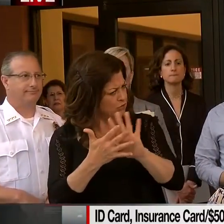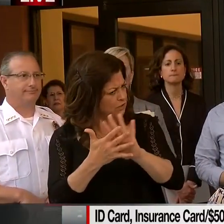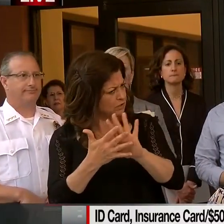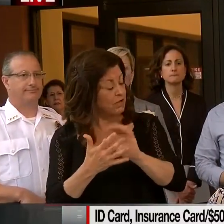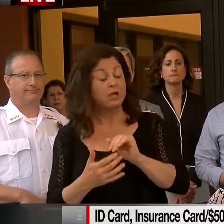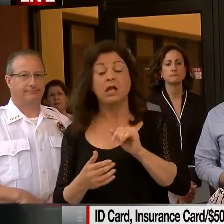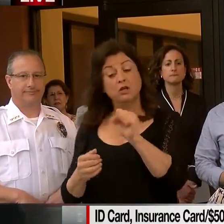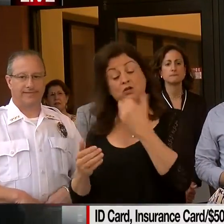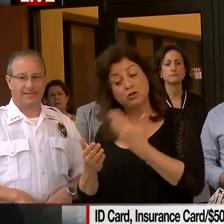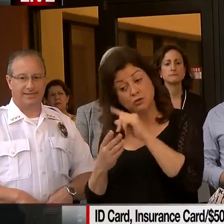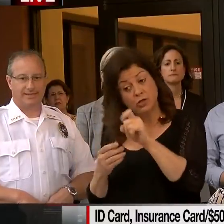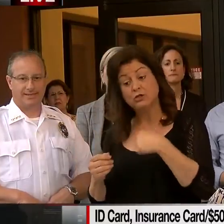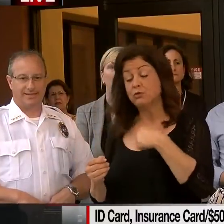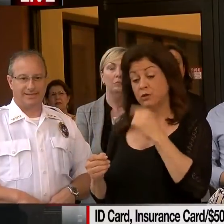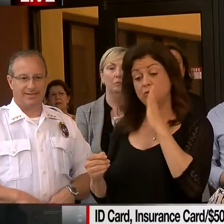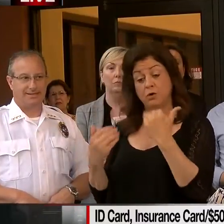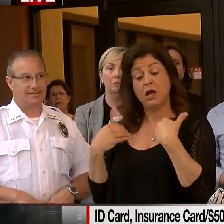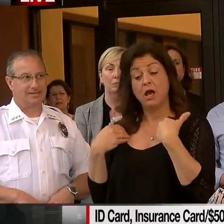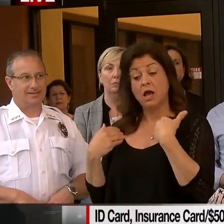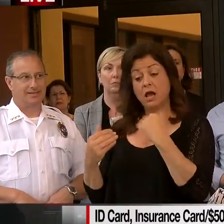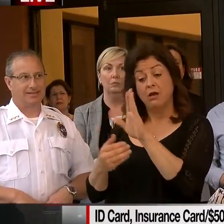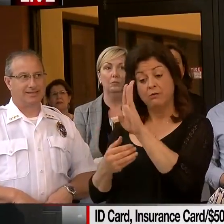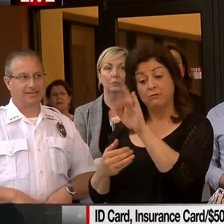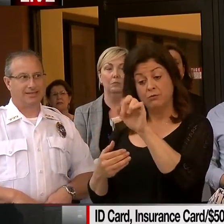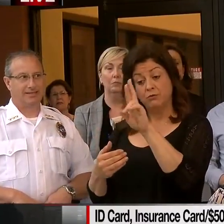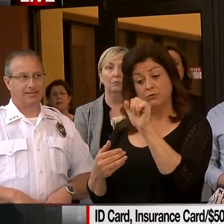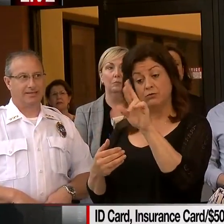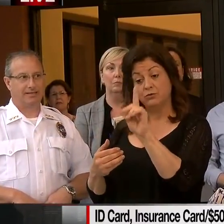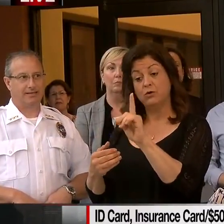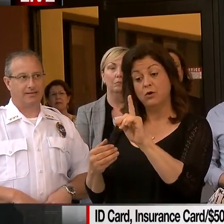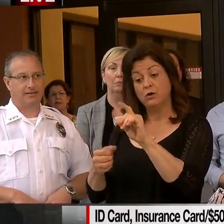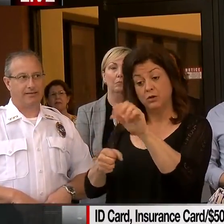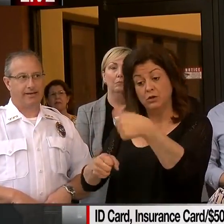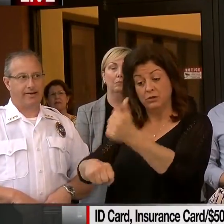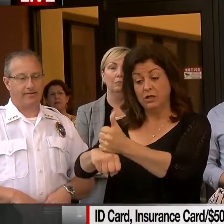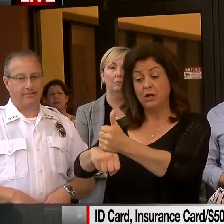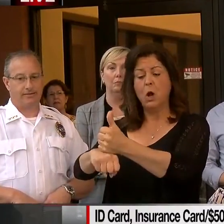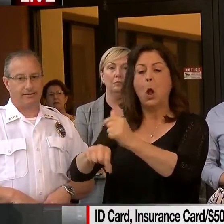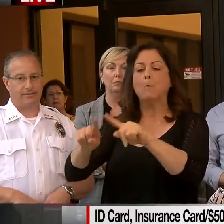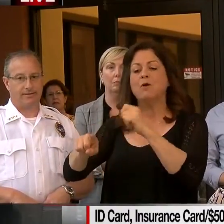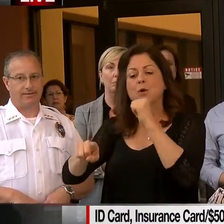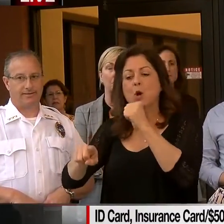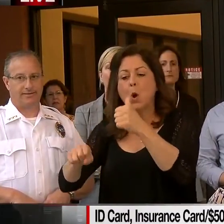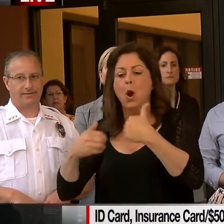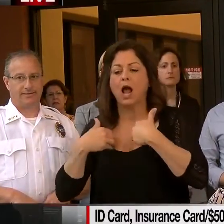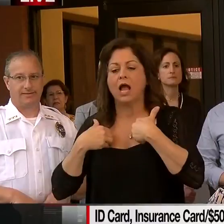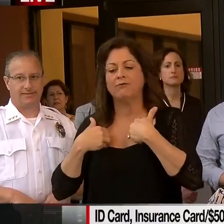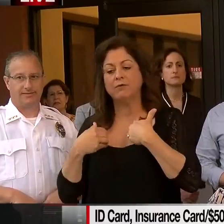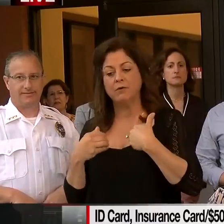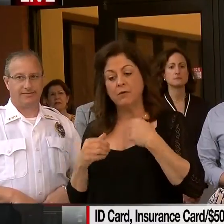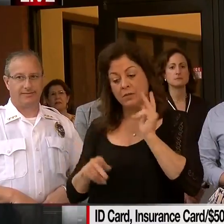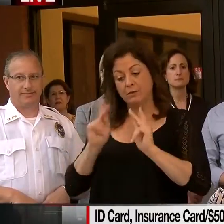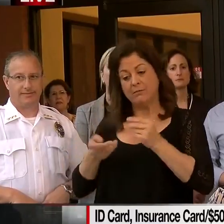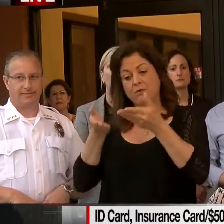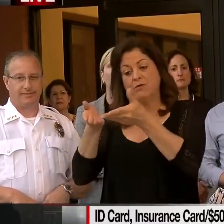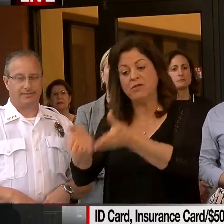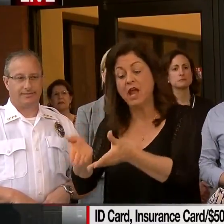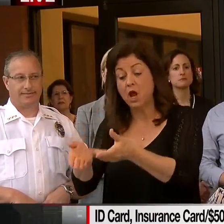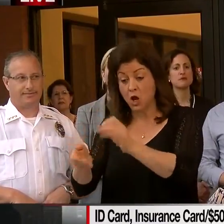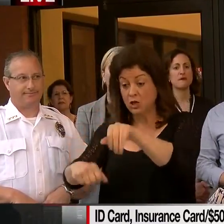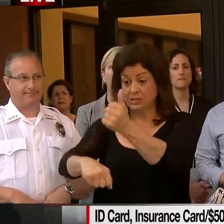location available with everything other than the personnel that would be needed to man that station. It's going to be there just in